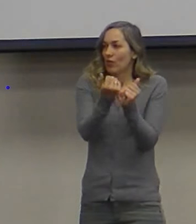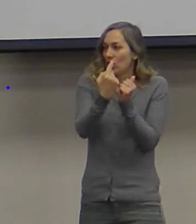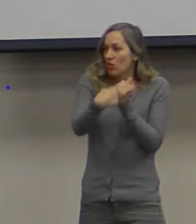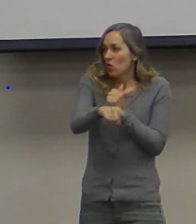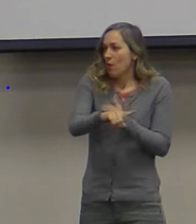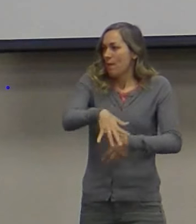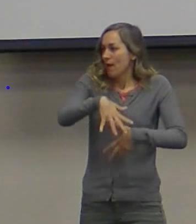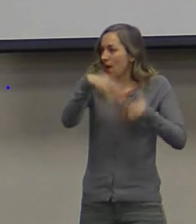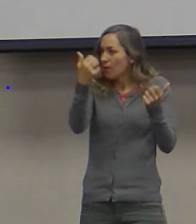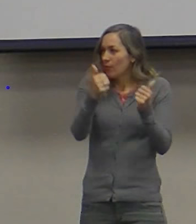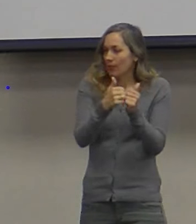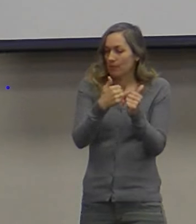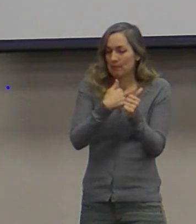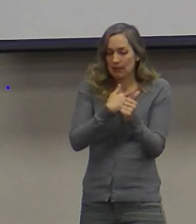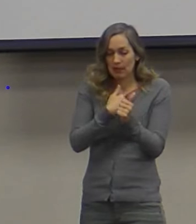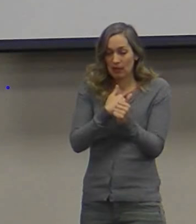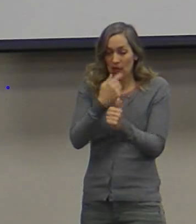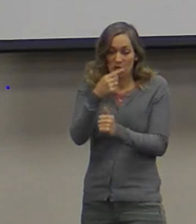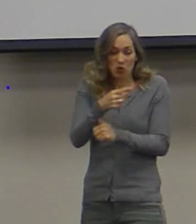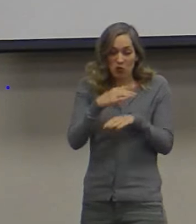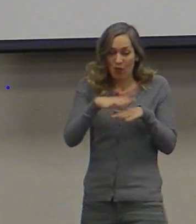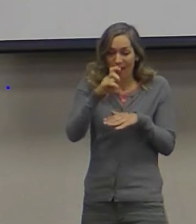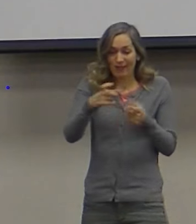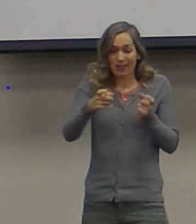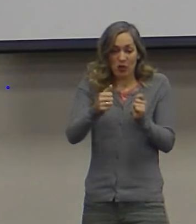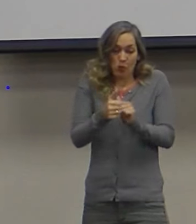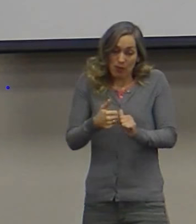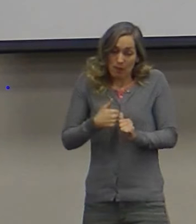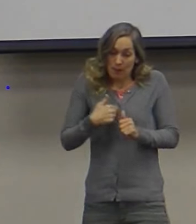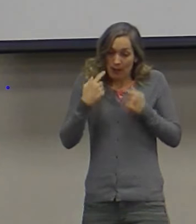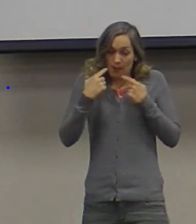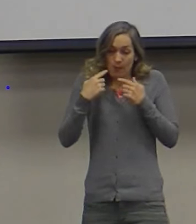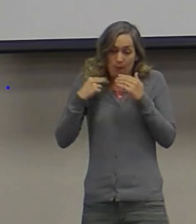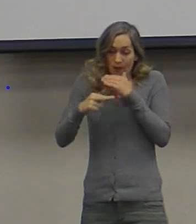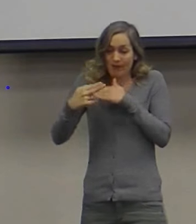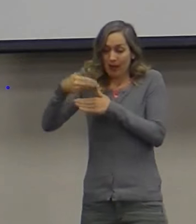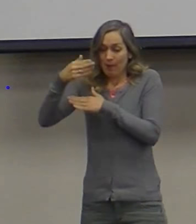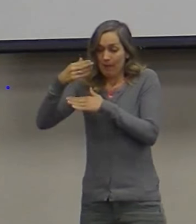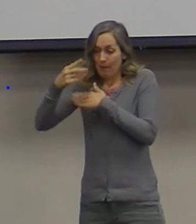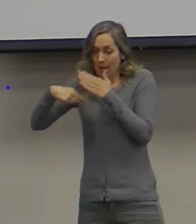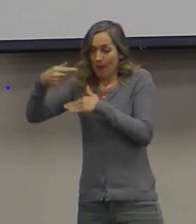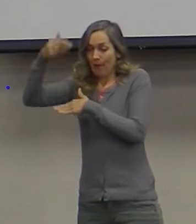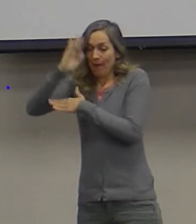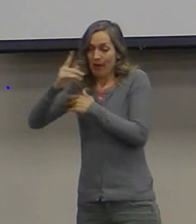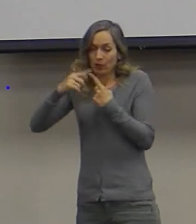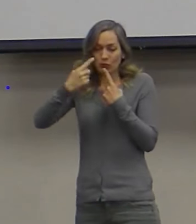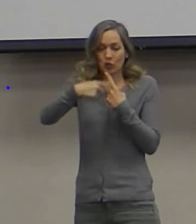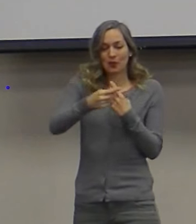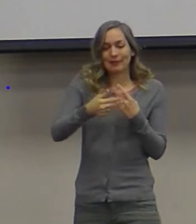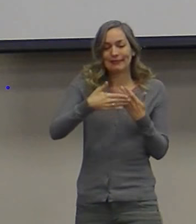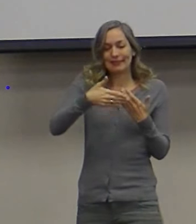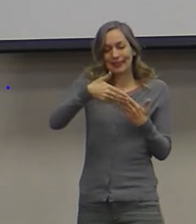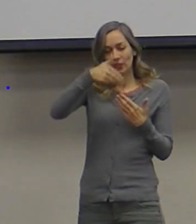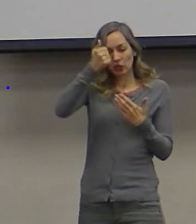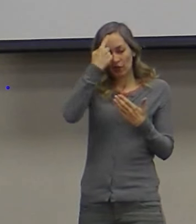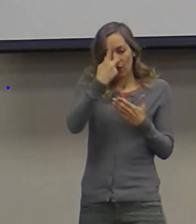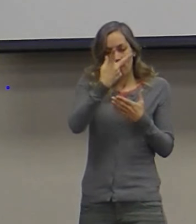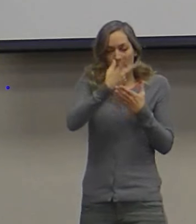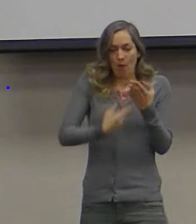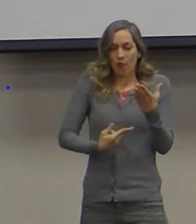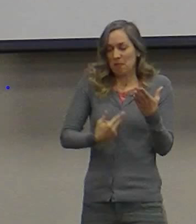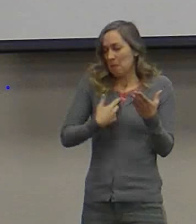at me. You don't have to deal with me prophesying about God to you. So I'm just going to make it easy on both of us and go back." But that's not what Amos